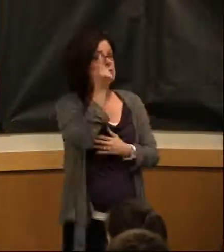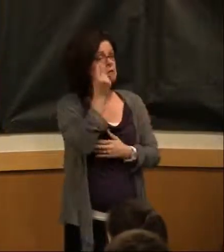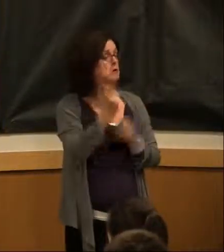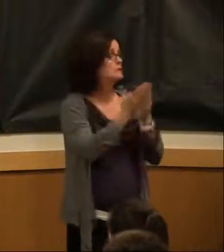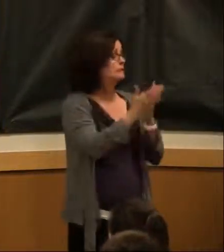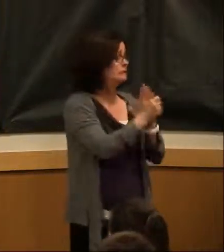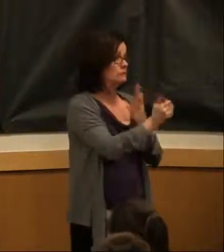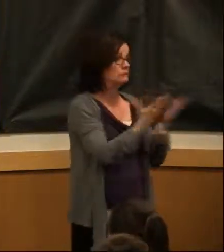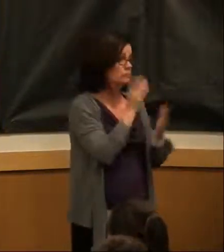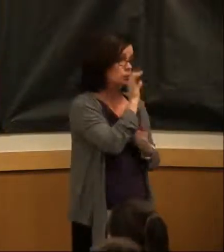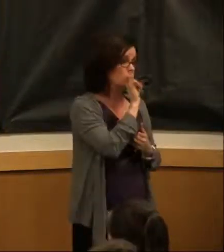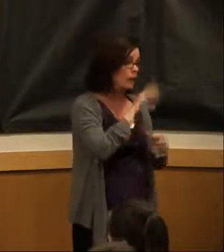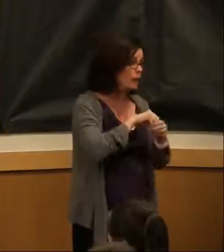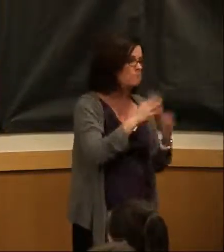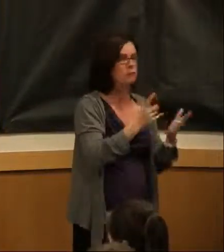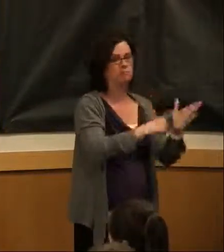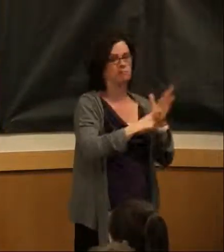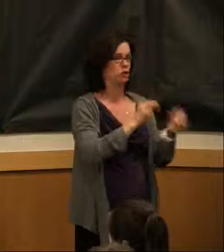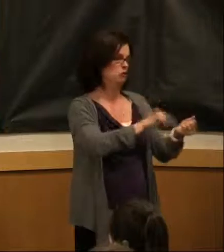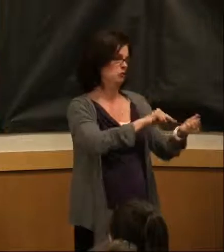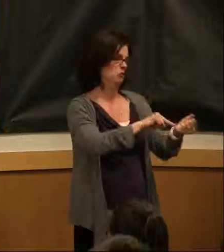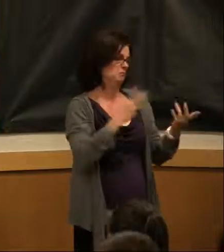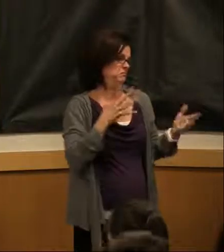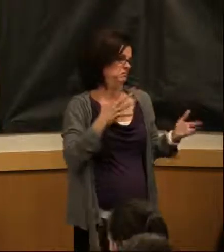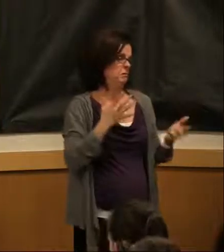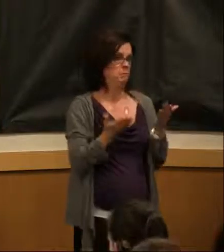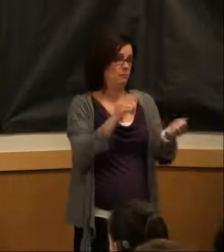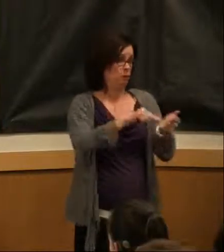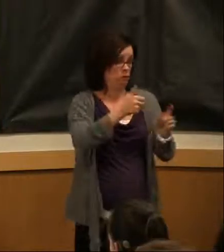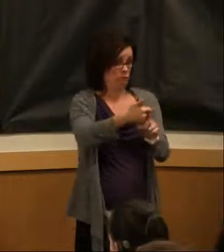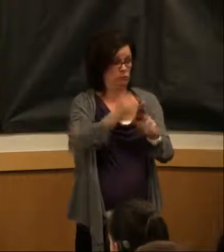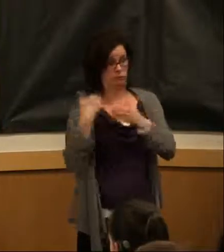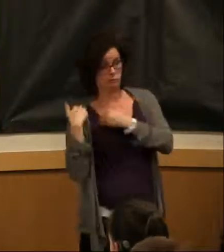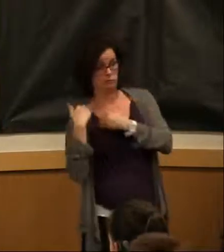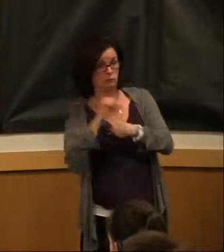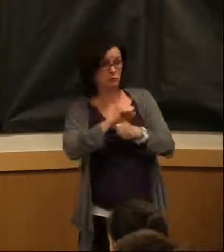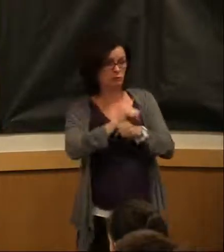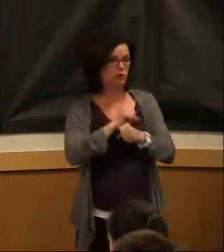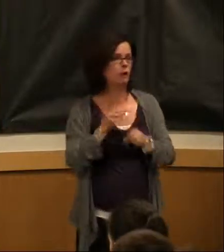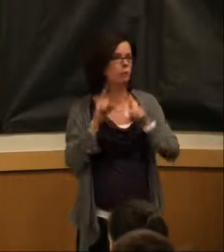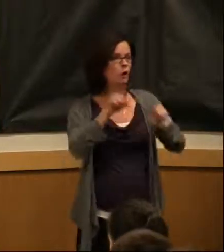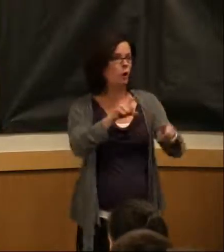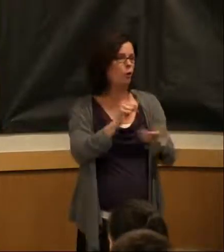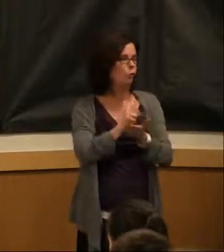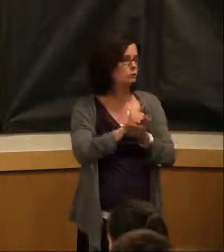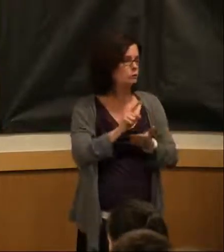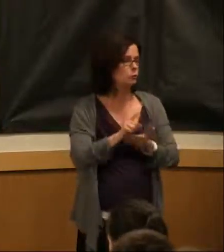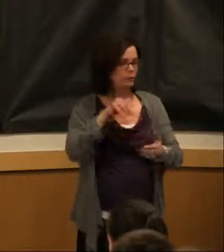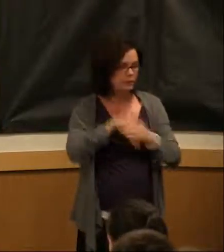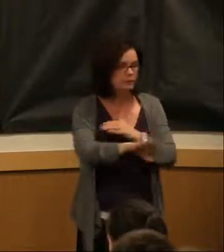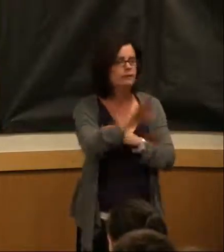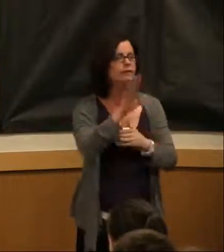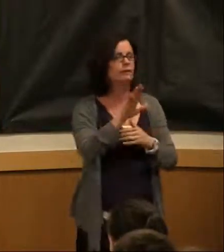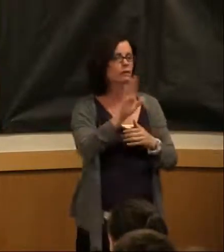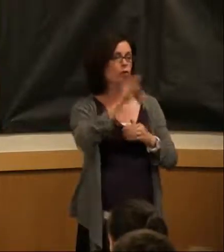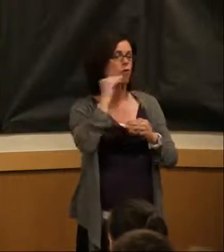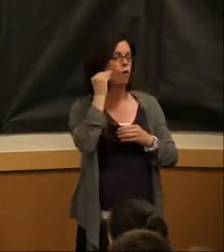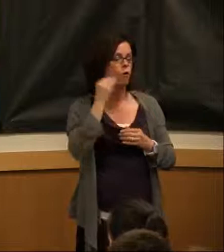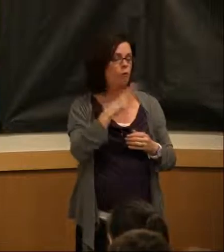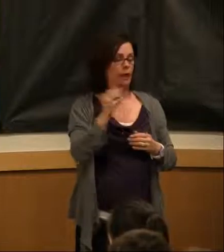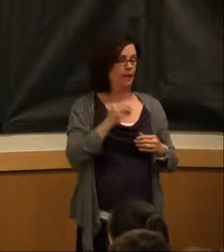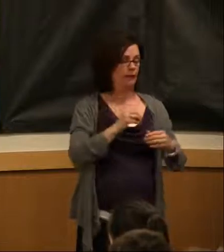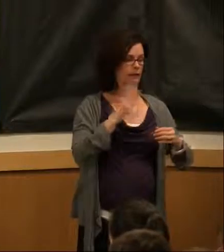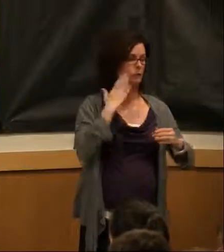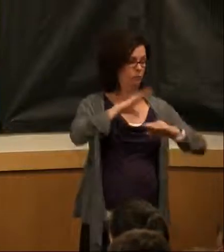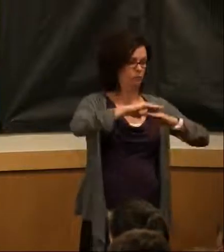a nurse to come in and fill a medication box for you. So she may come in once a week and fill your meds, or